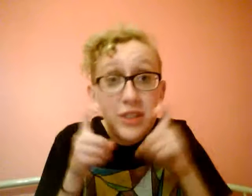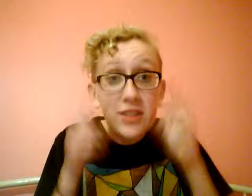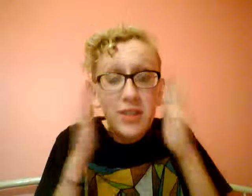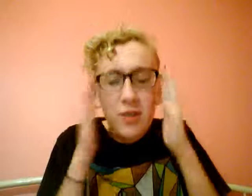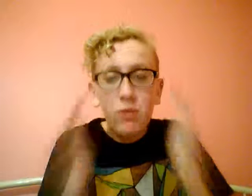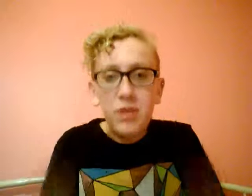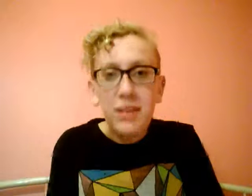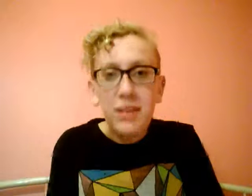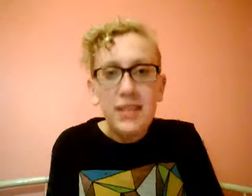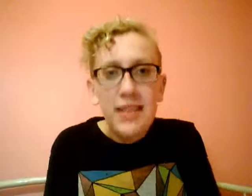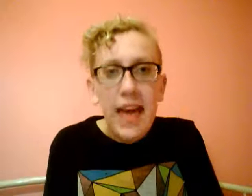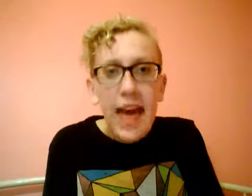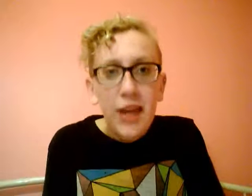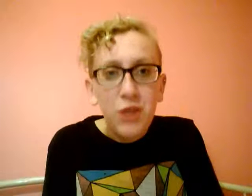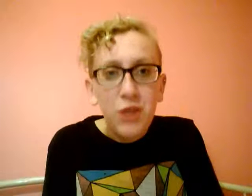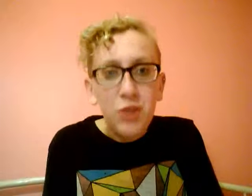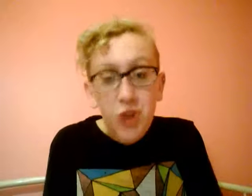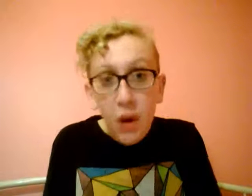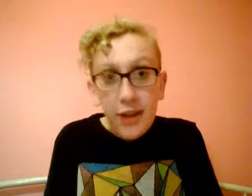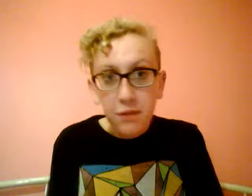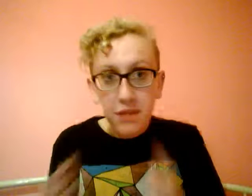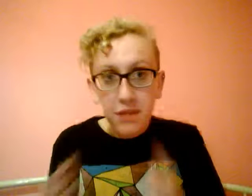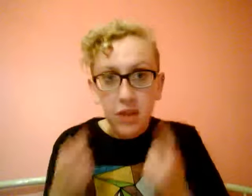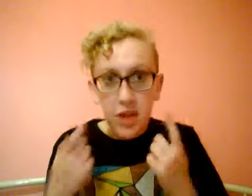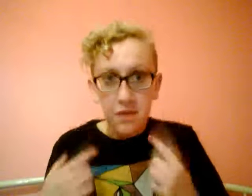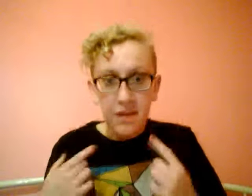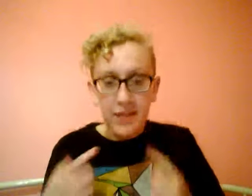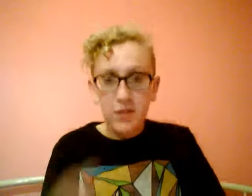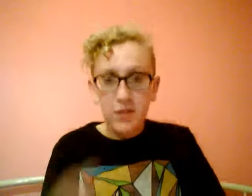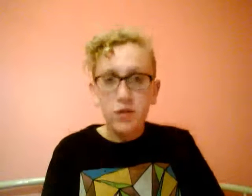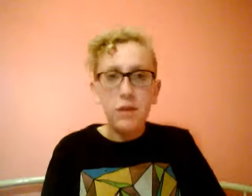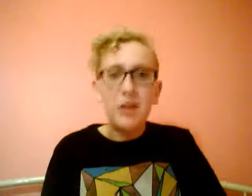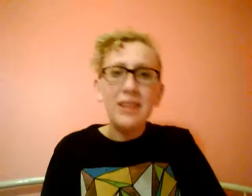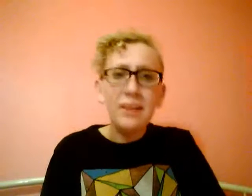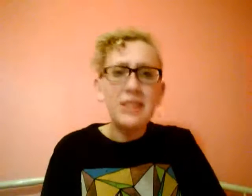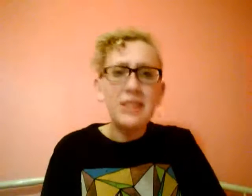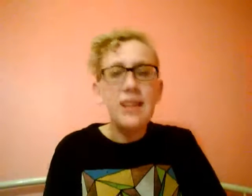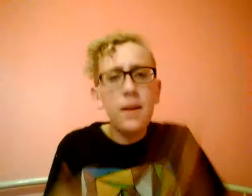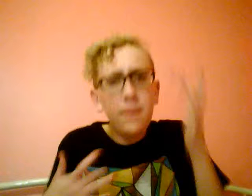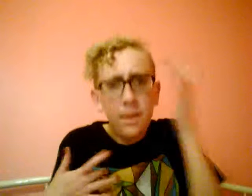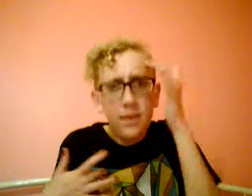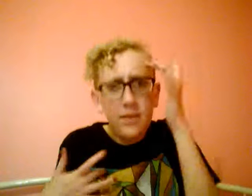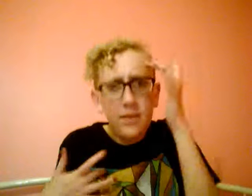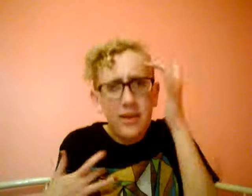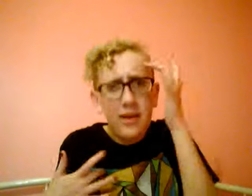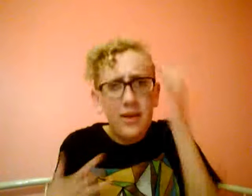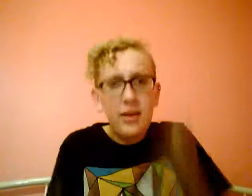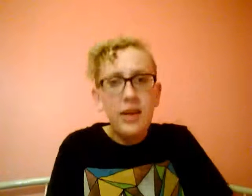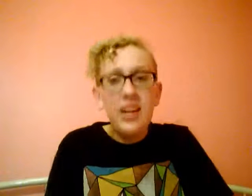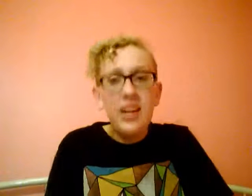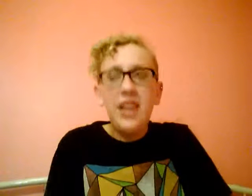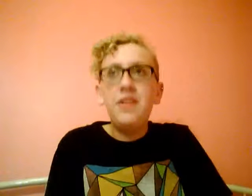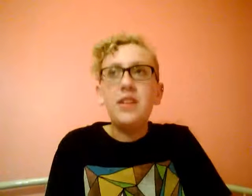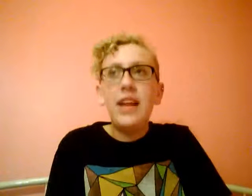facial expressions, which means you show how you feel on your face. So if you're a little bit sick, sick. If you're